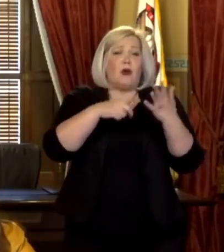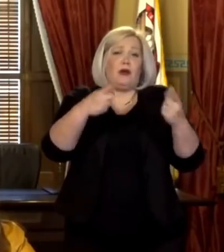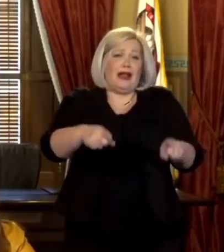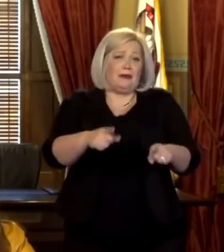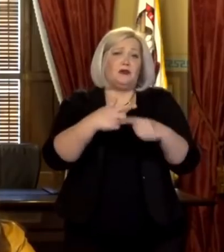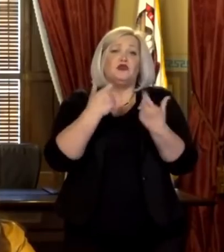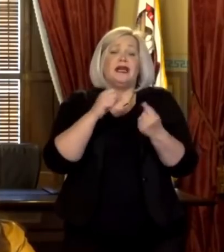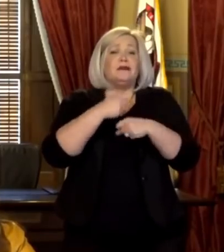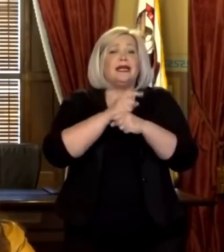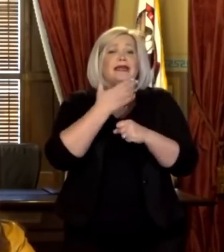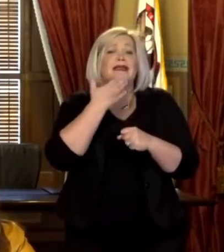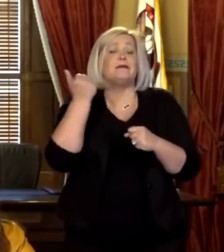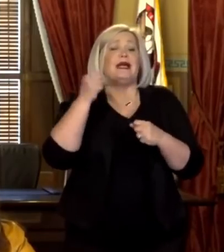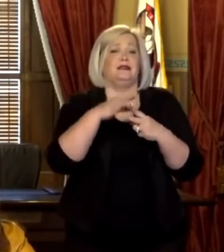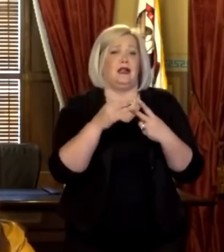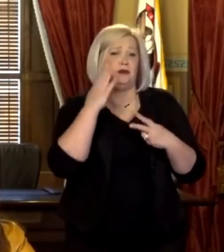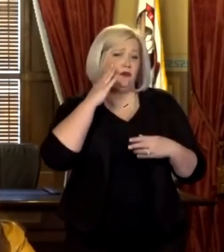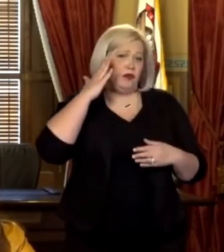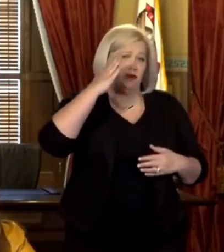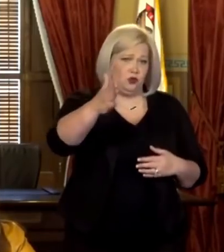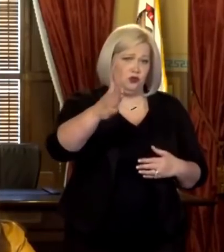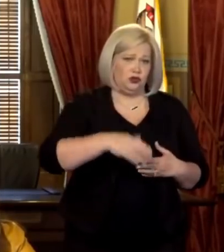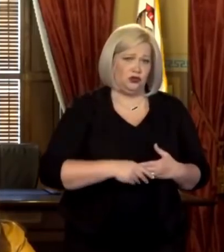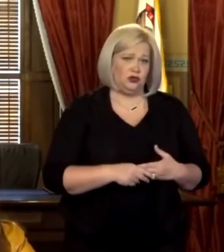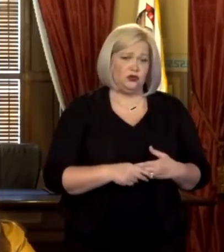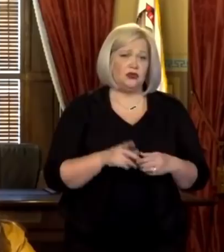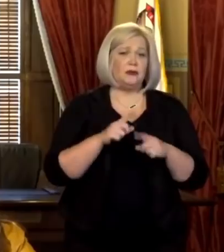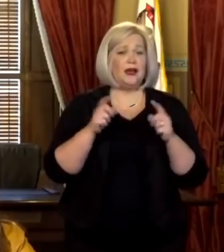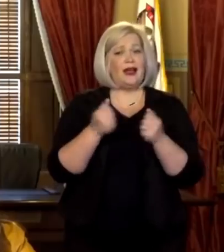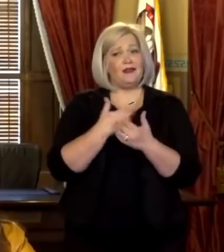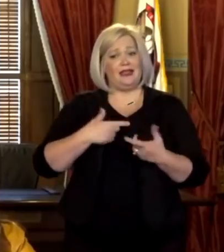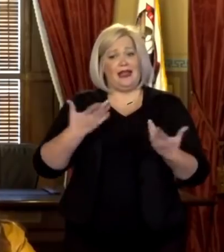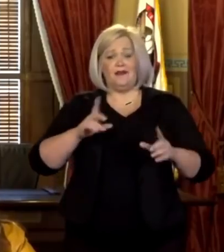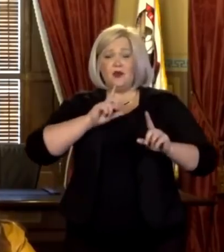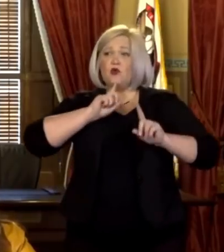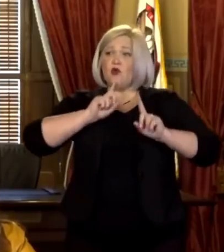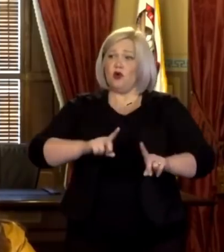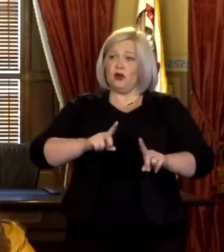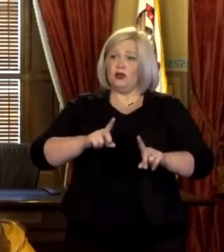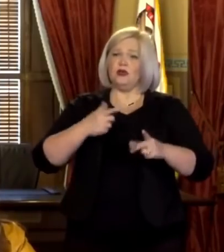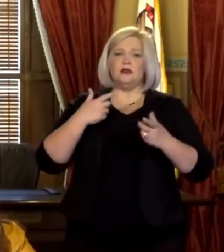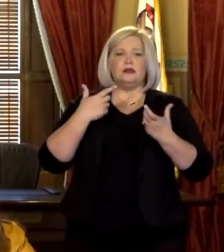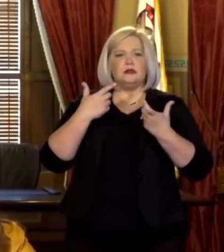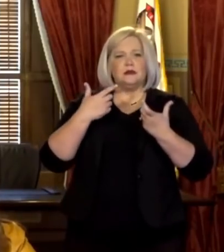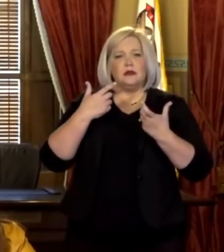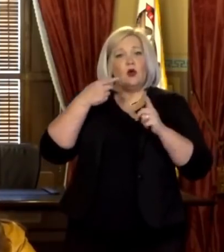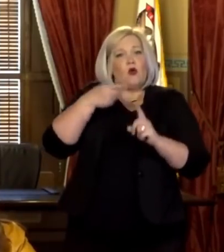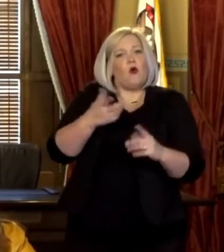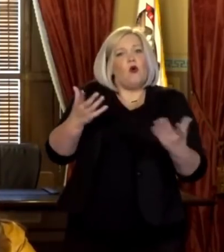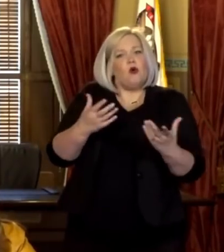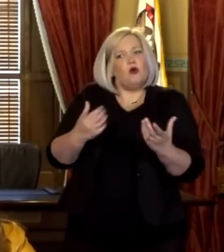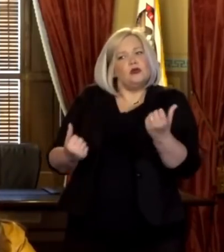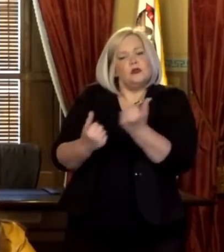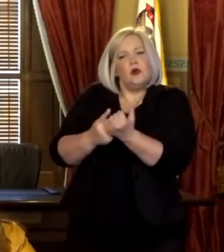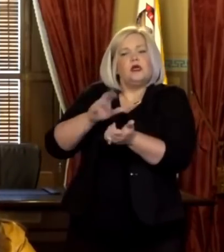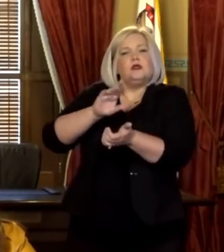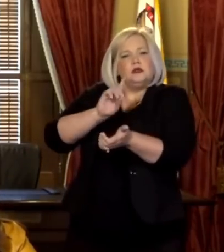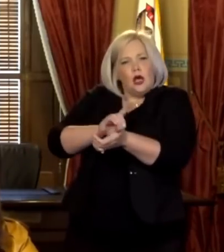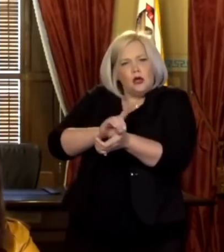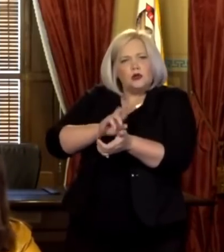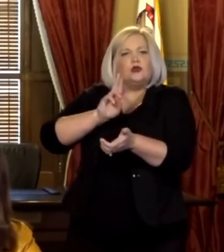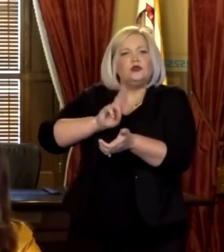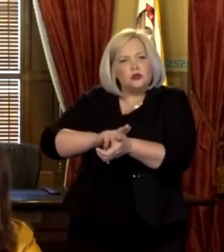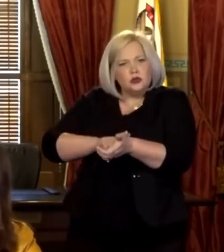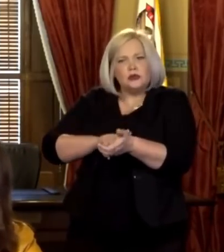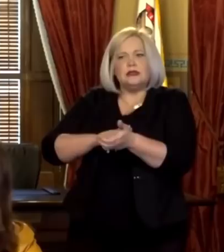each of these actions has been really important to support the nurses and the doctors and everyone on the front line, as well